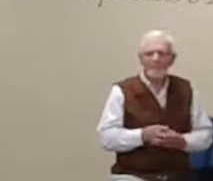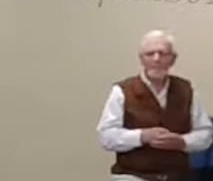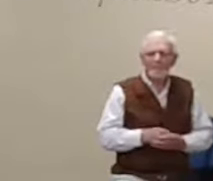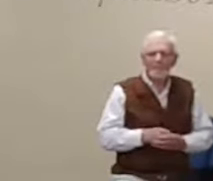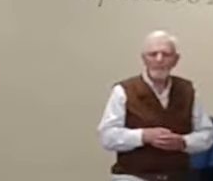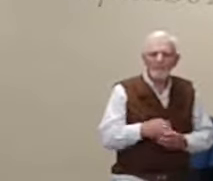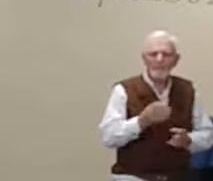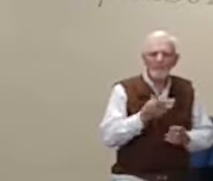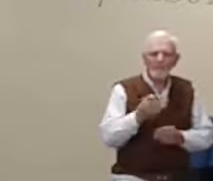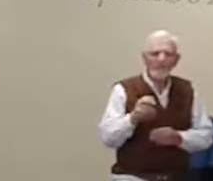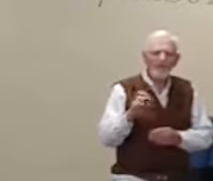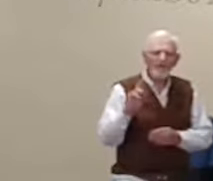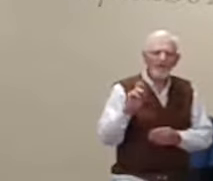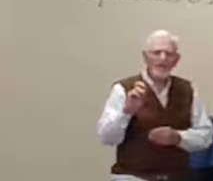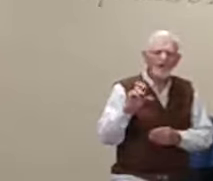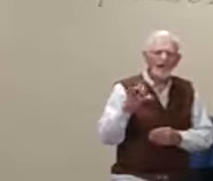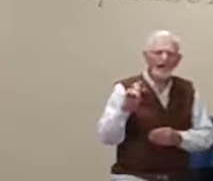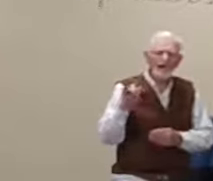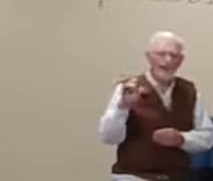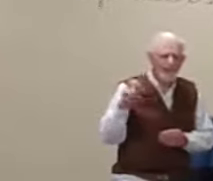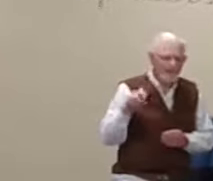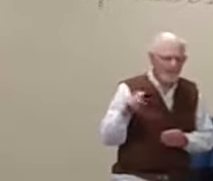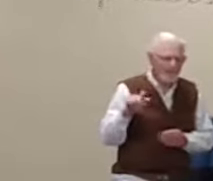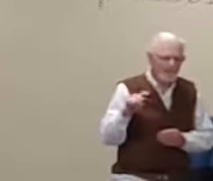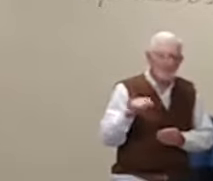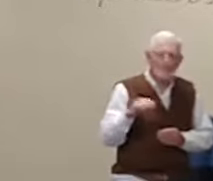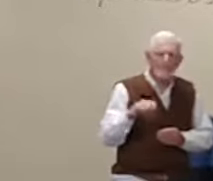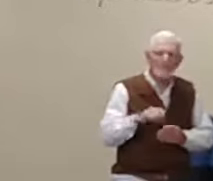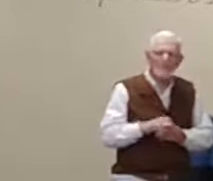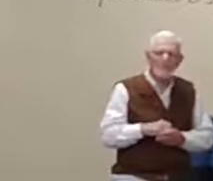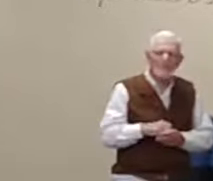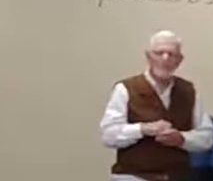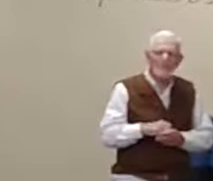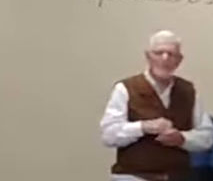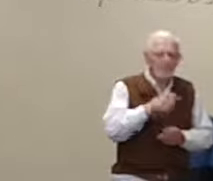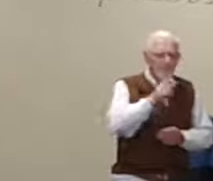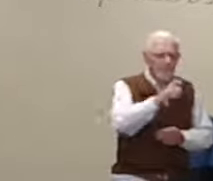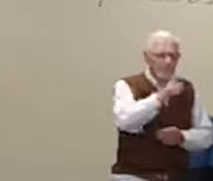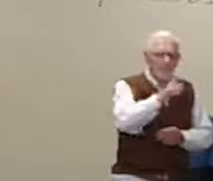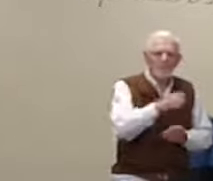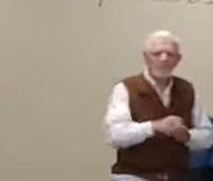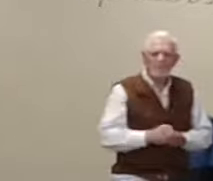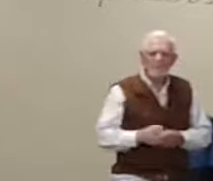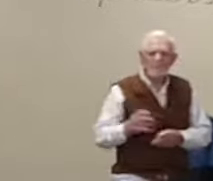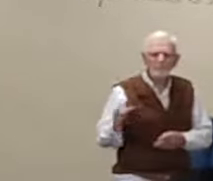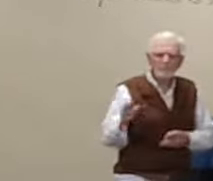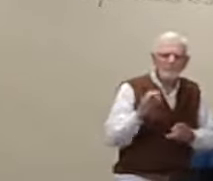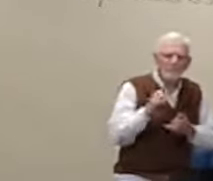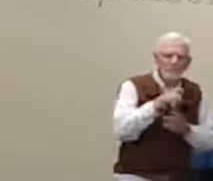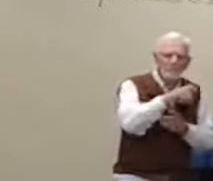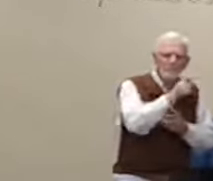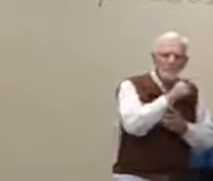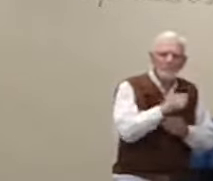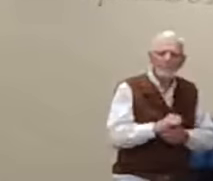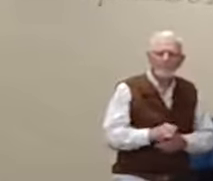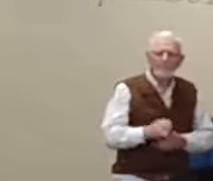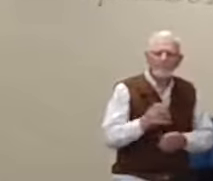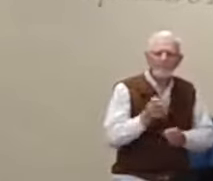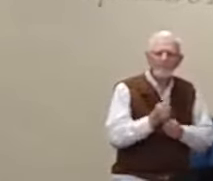called the Reclamation Ranch down in Texas. He took the obvious choice on that one. Ended up getting saved